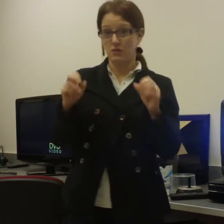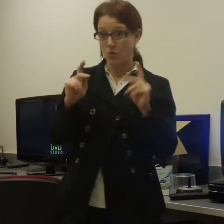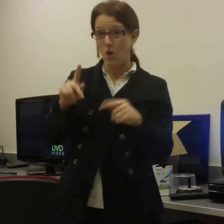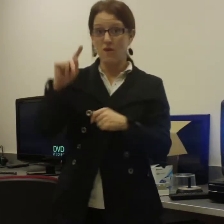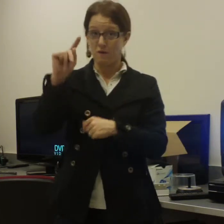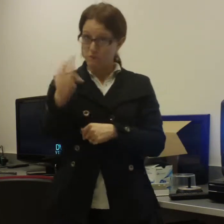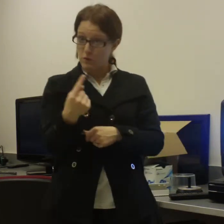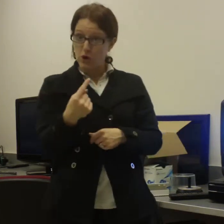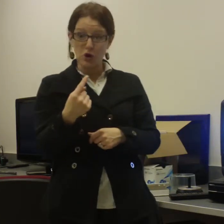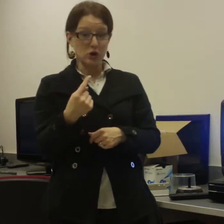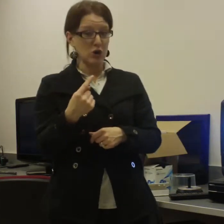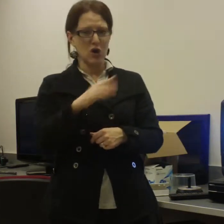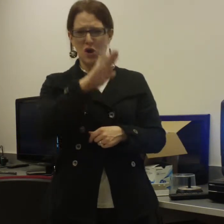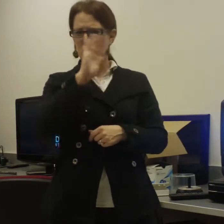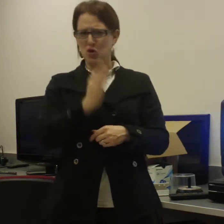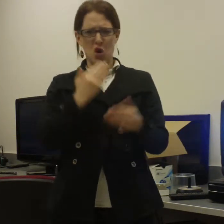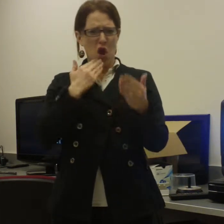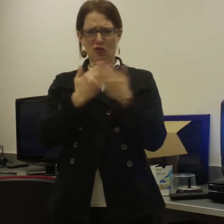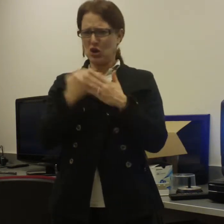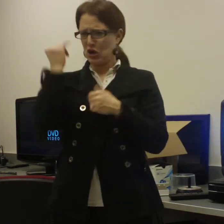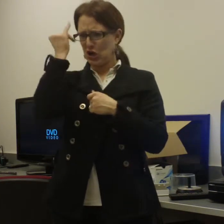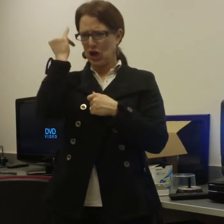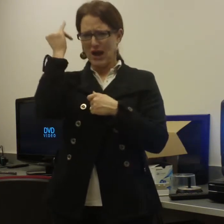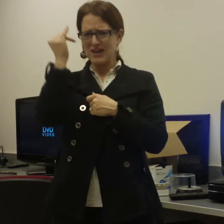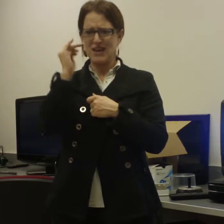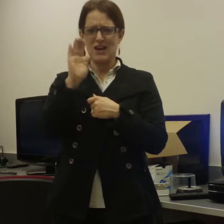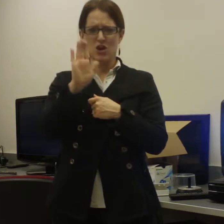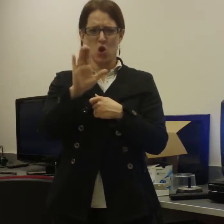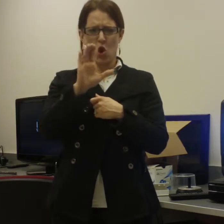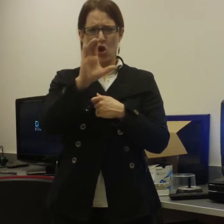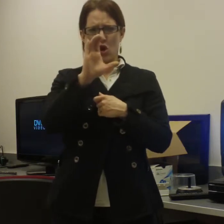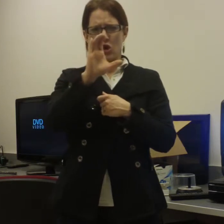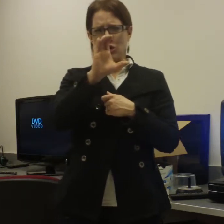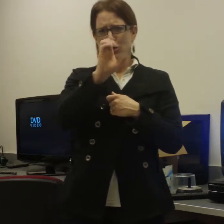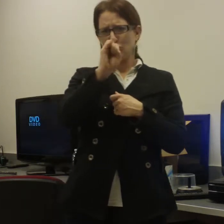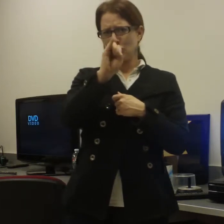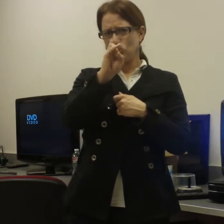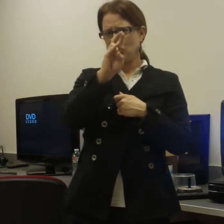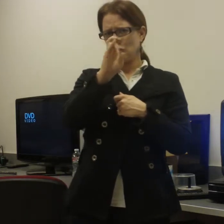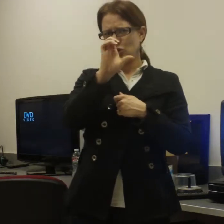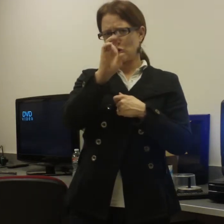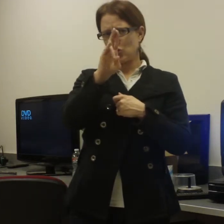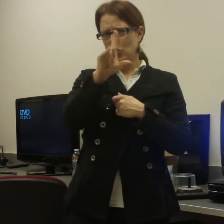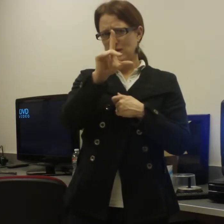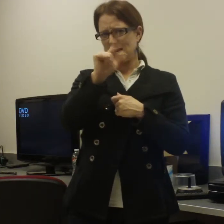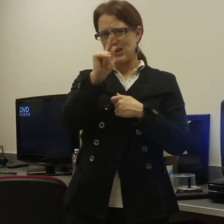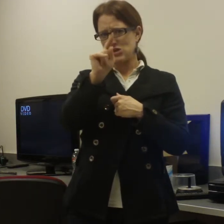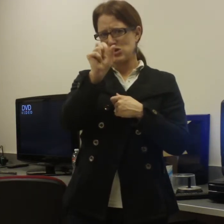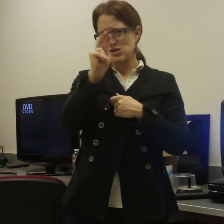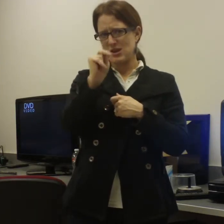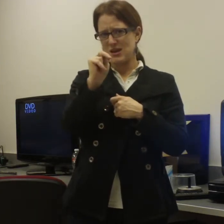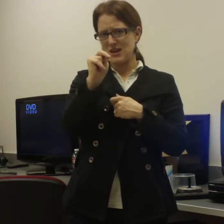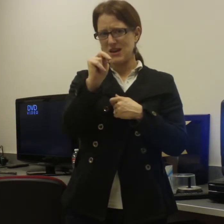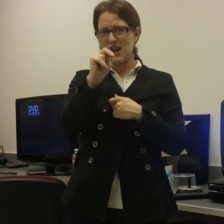to cut off your own circulation on purpose. All right? Because when you are doing that, you are damaging, if not